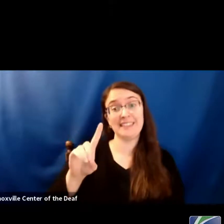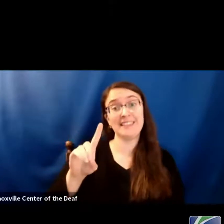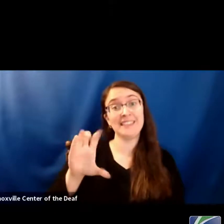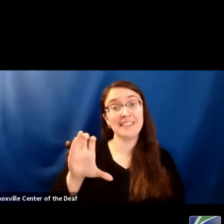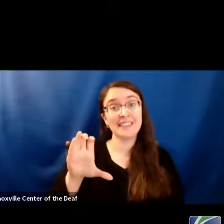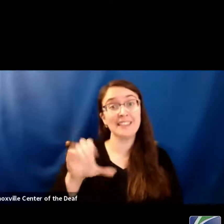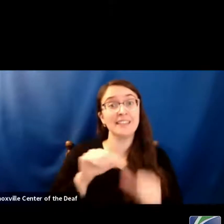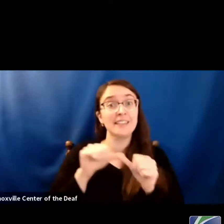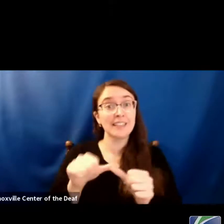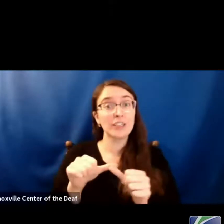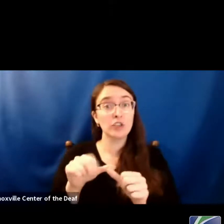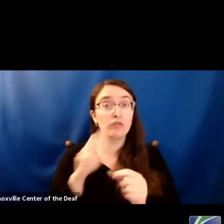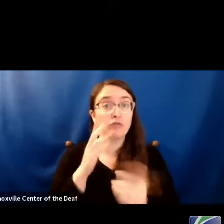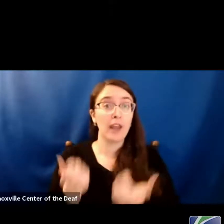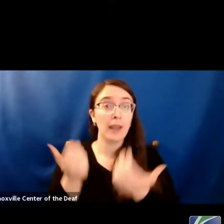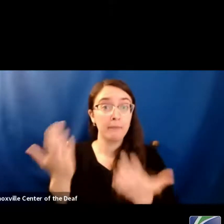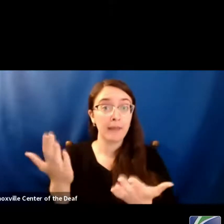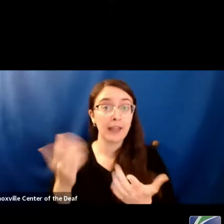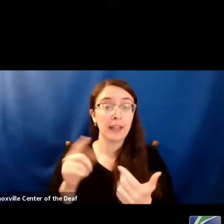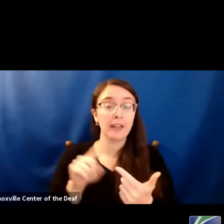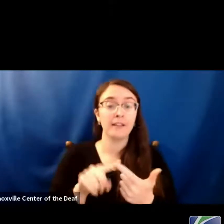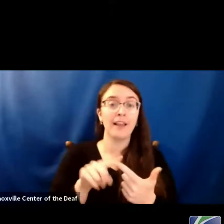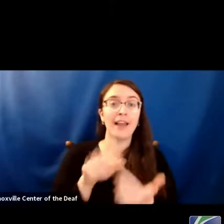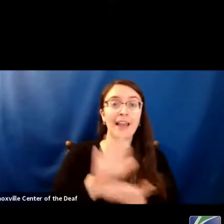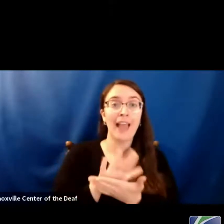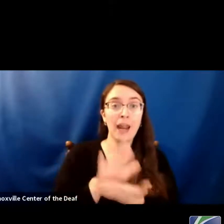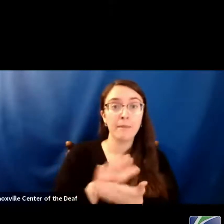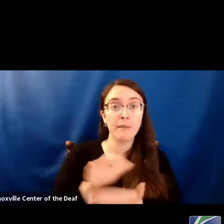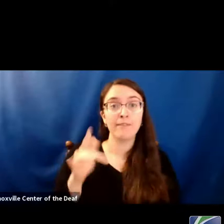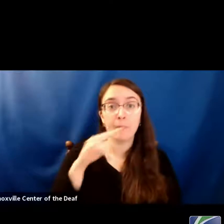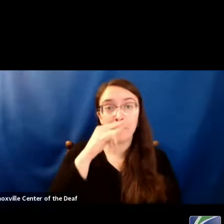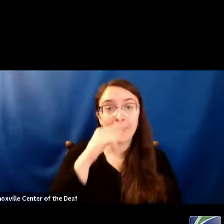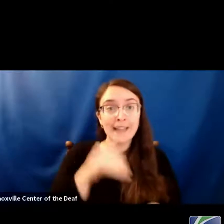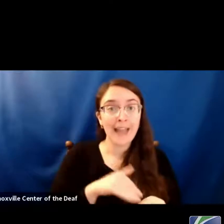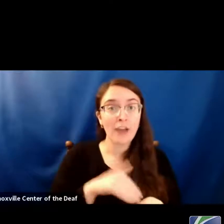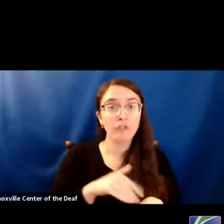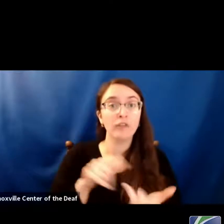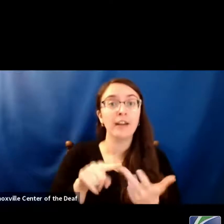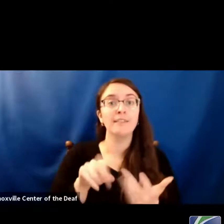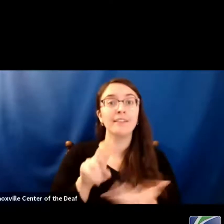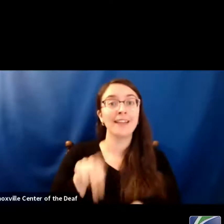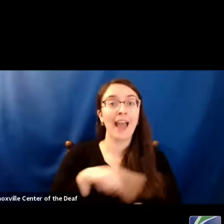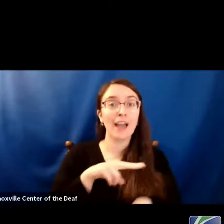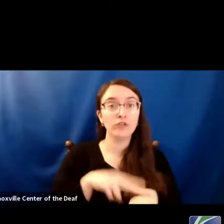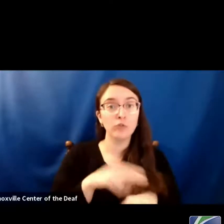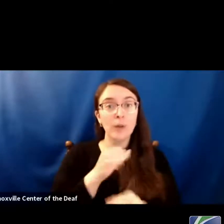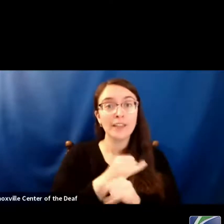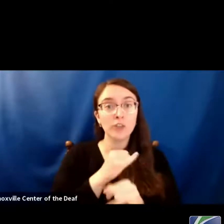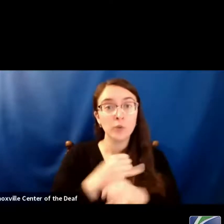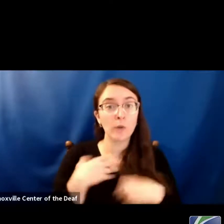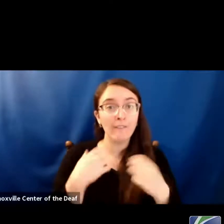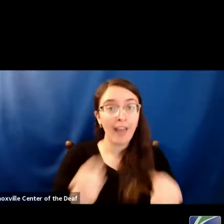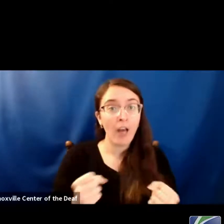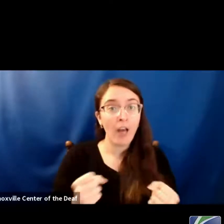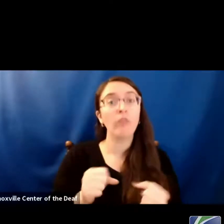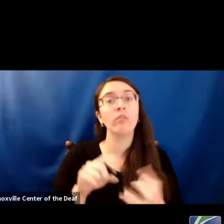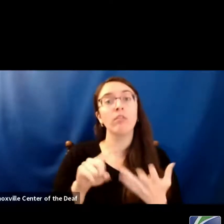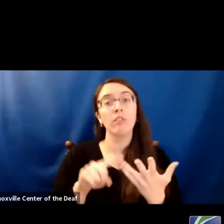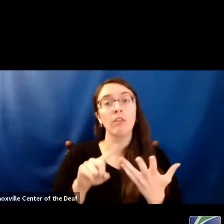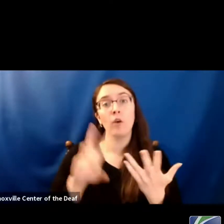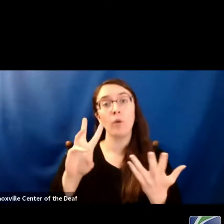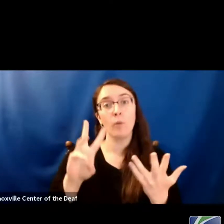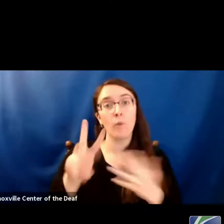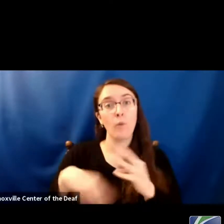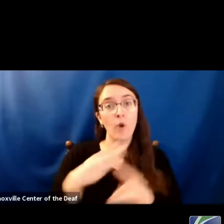with the Academy of Pediatrics, the National Institutes of Health, the World Health Organization, that children in school wear masks when